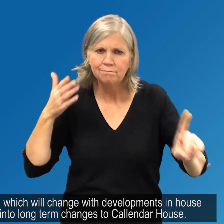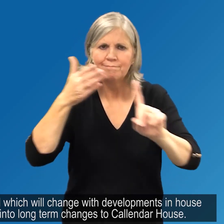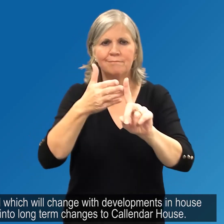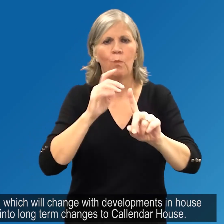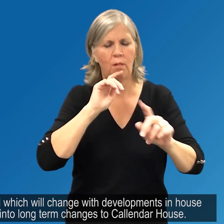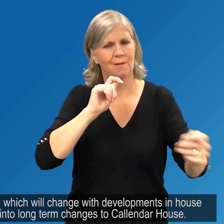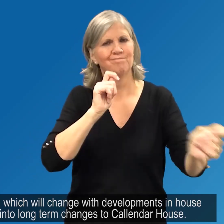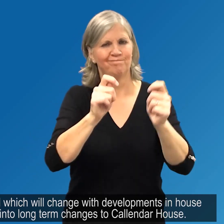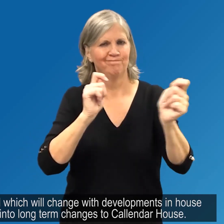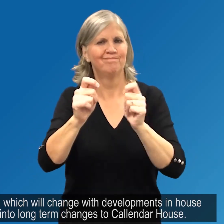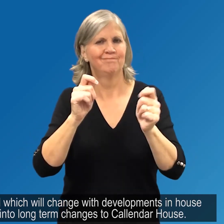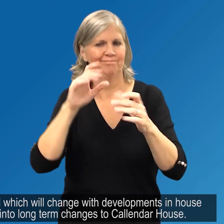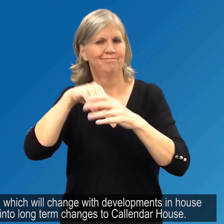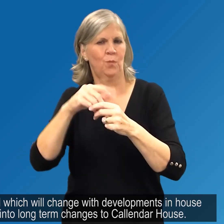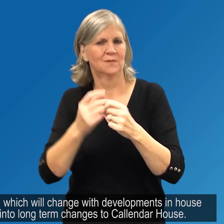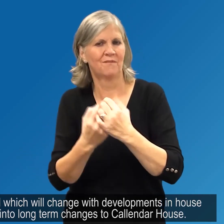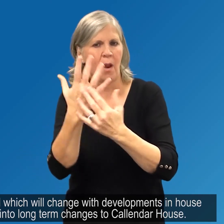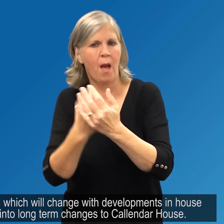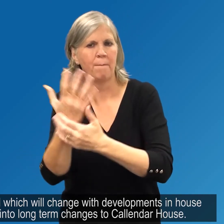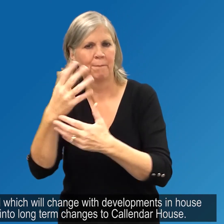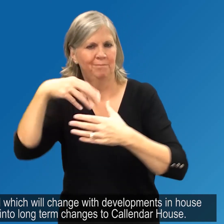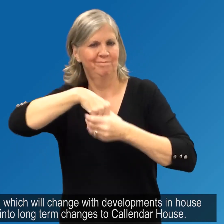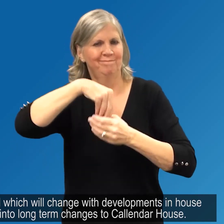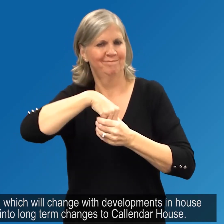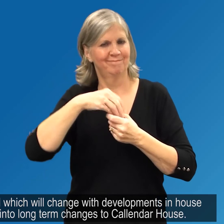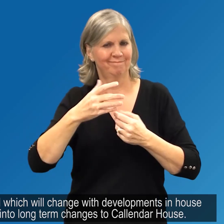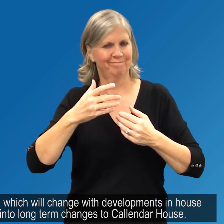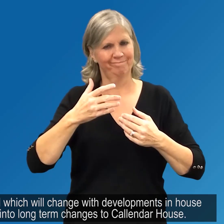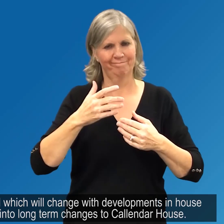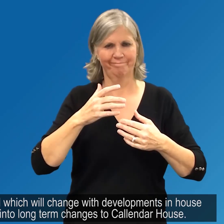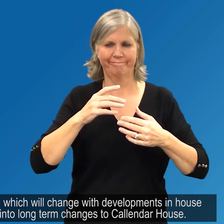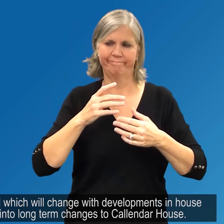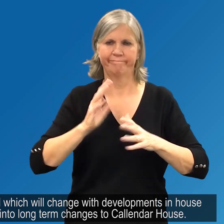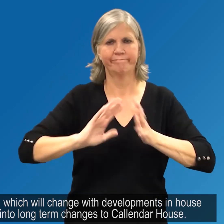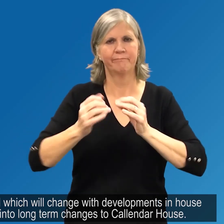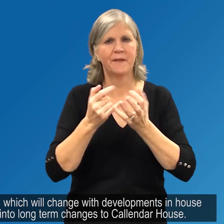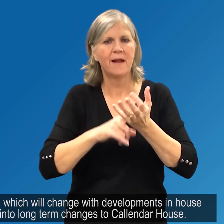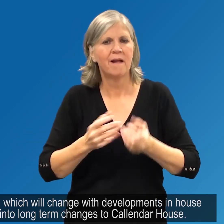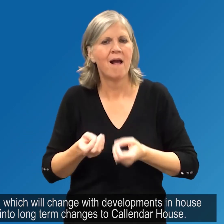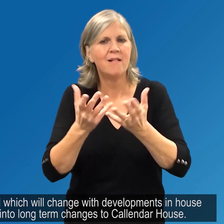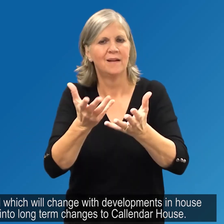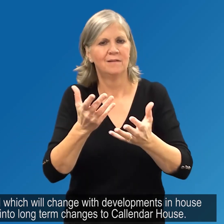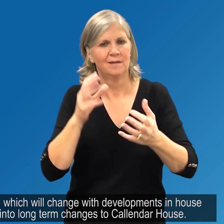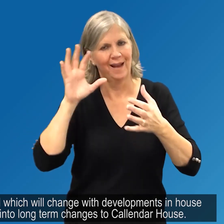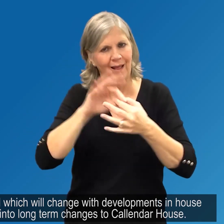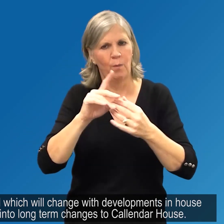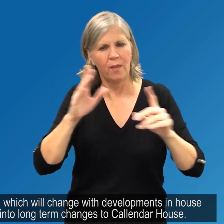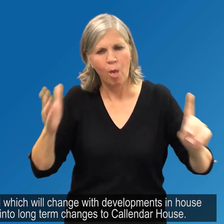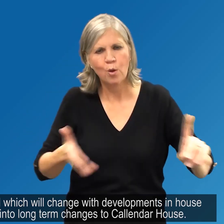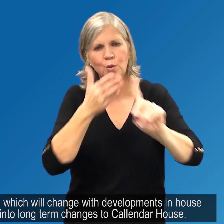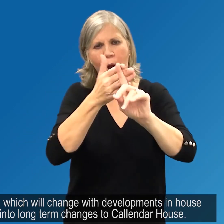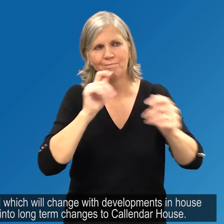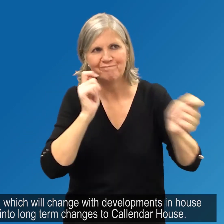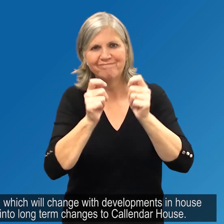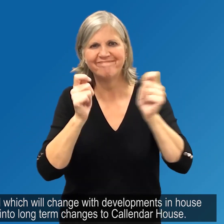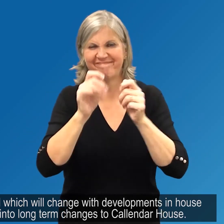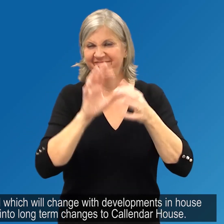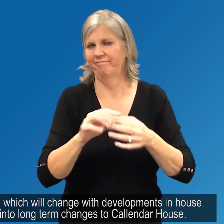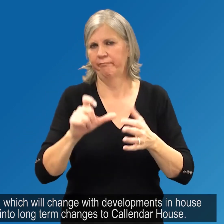This is a long-term goal which will change with developments in-house. Progress notes. Build BSL provision